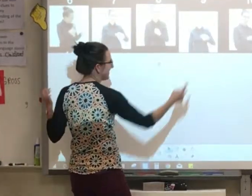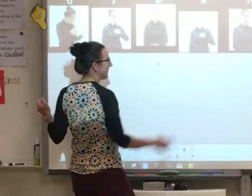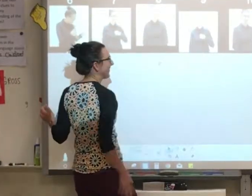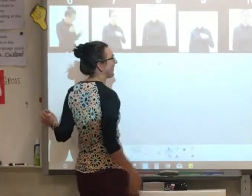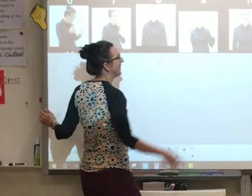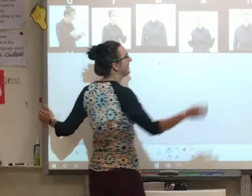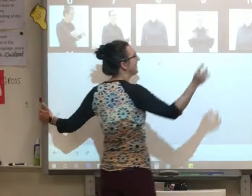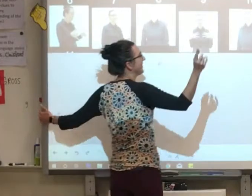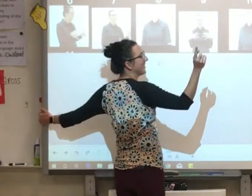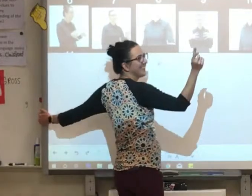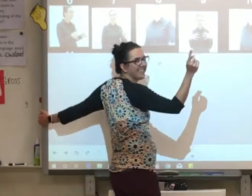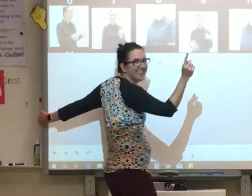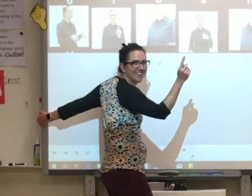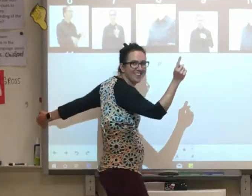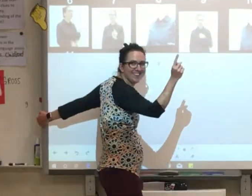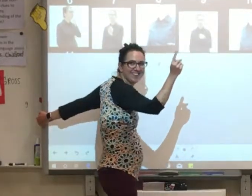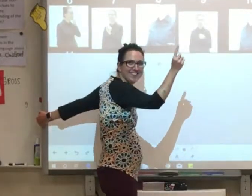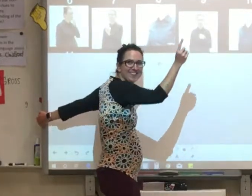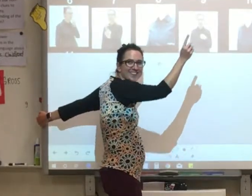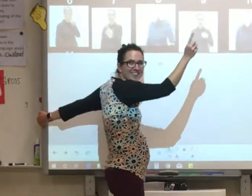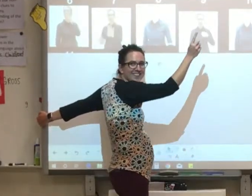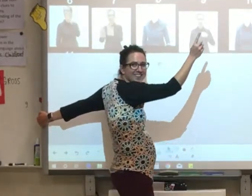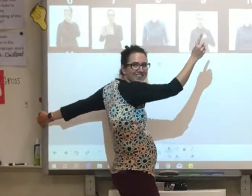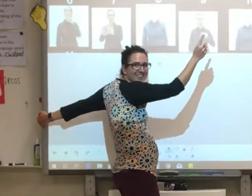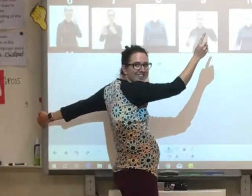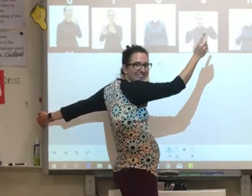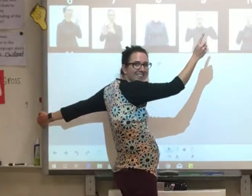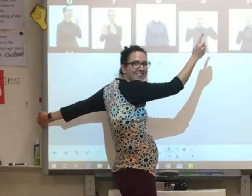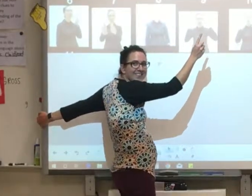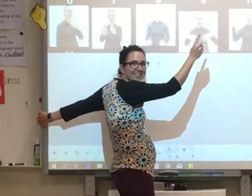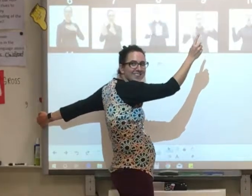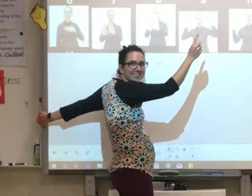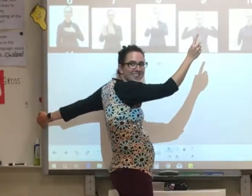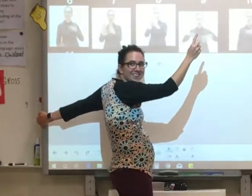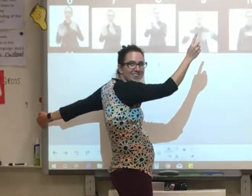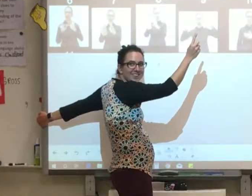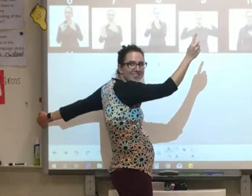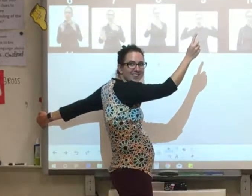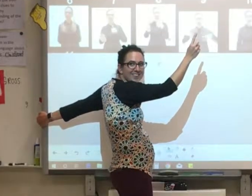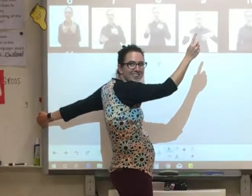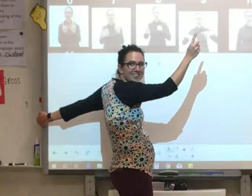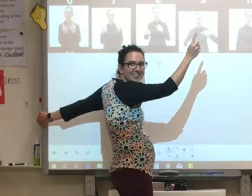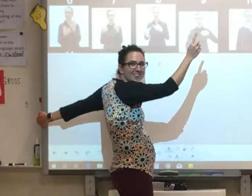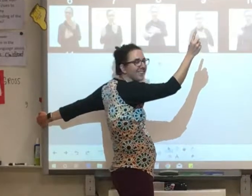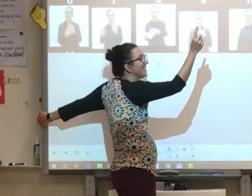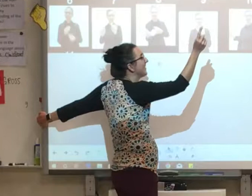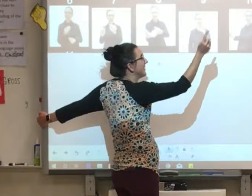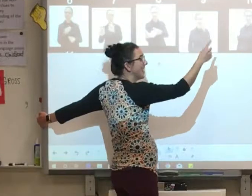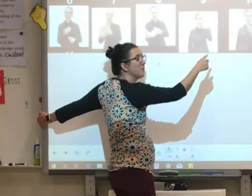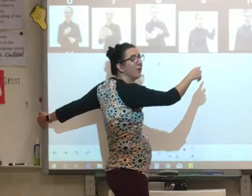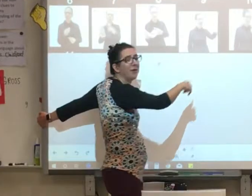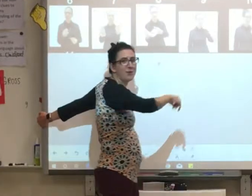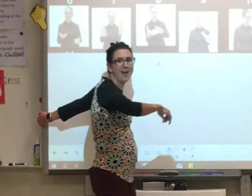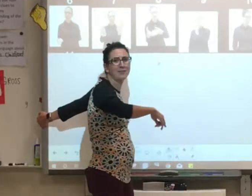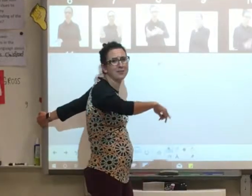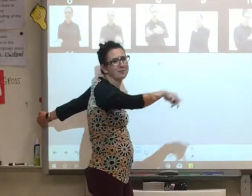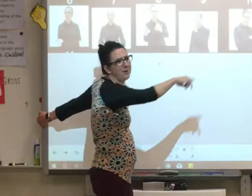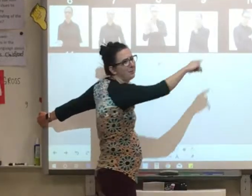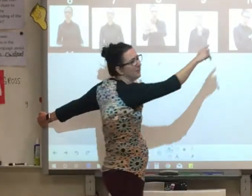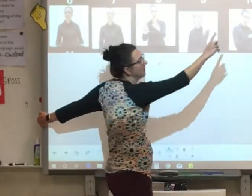You know what y'all sound like? A bird. A bunch of dying birds crying for their mama. I cry with them all. Alright,